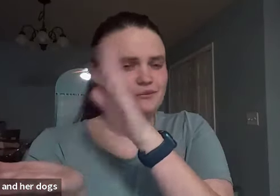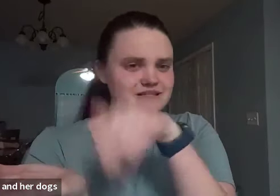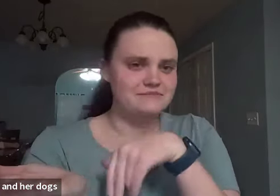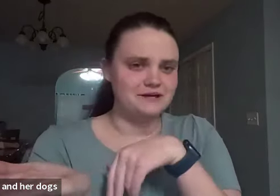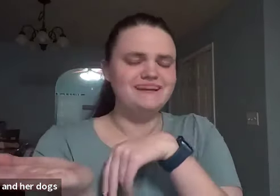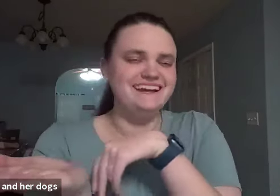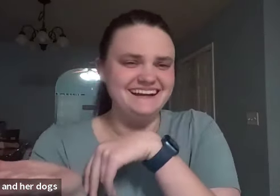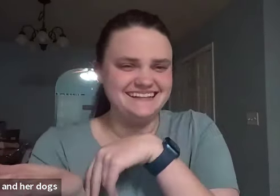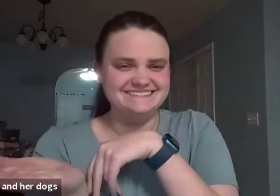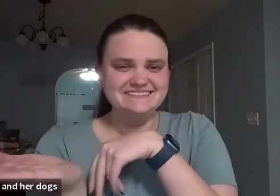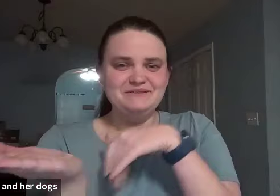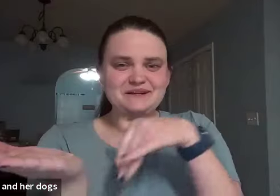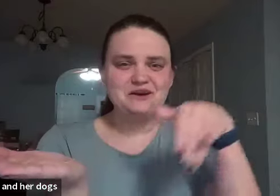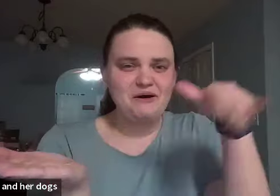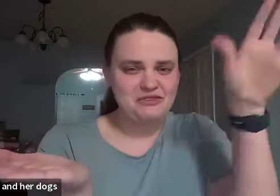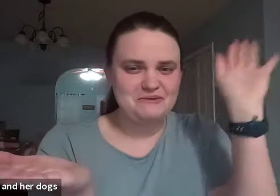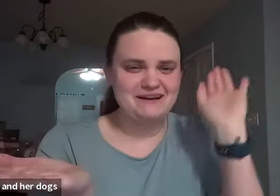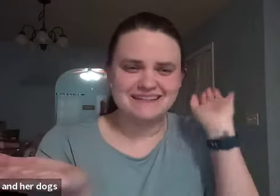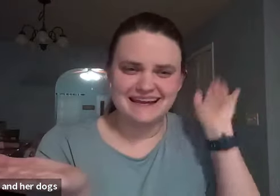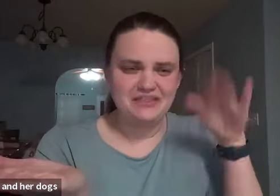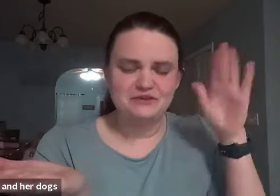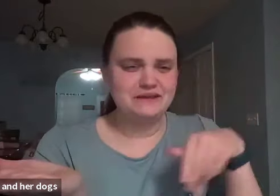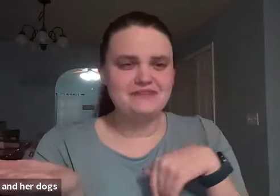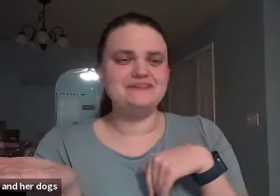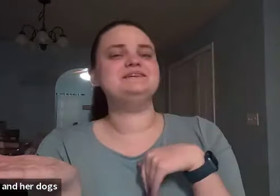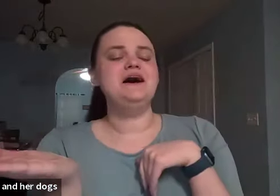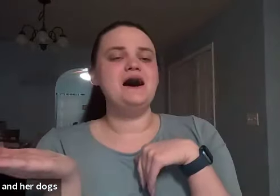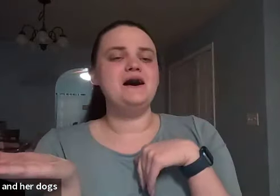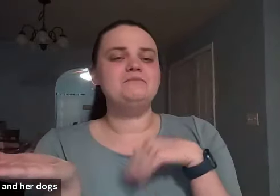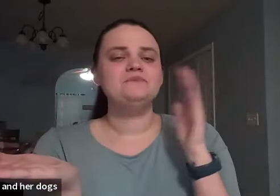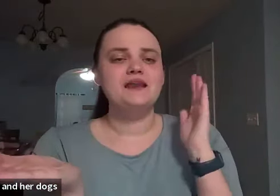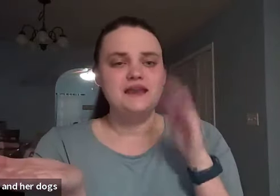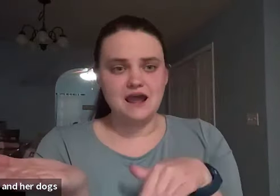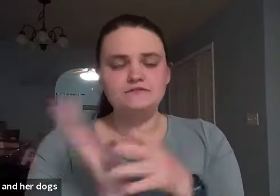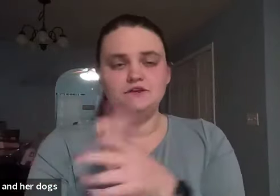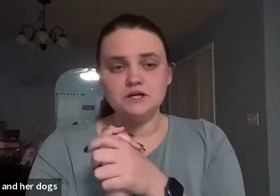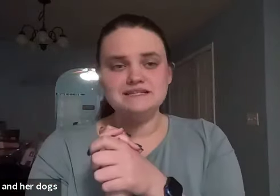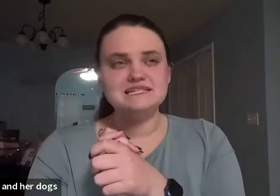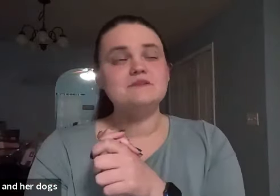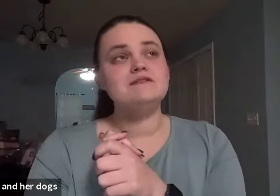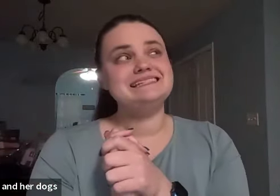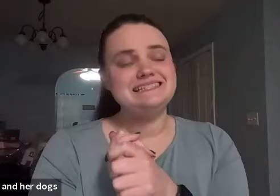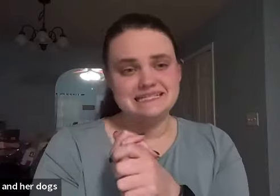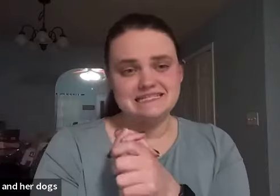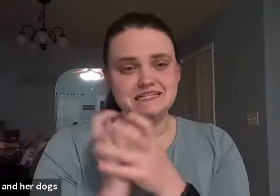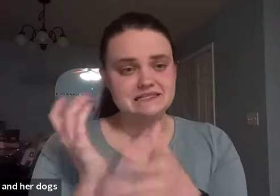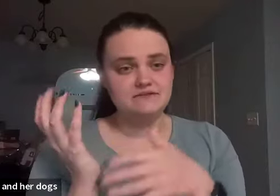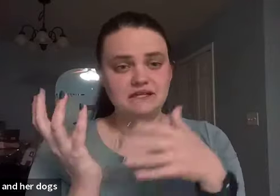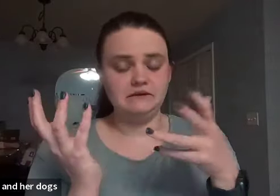And we'll stop there. We could go all through, but I was like, I think we got this. Now, if you were going to say something like 60,